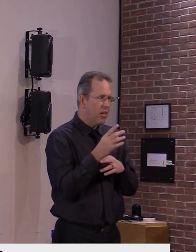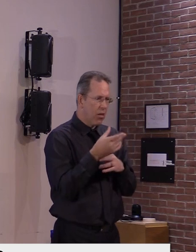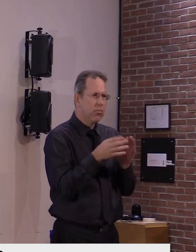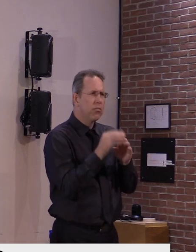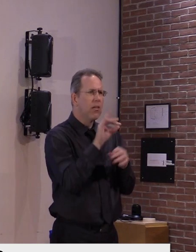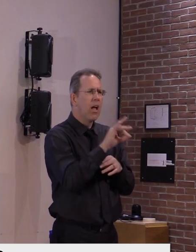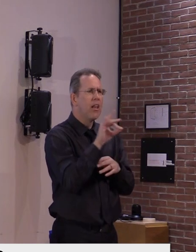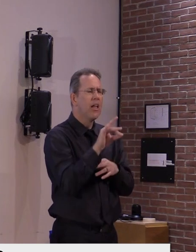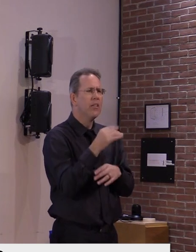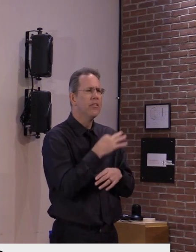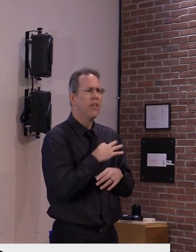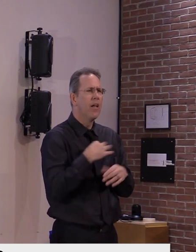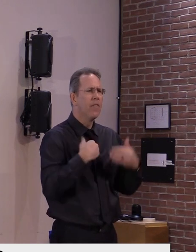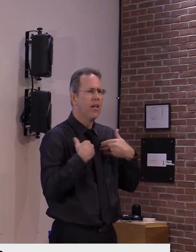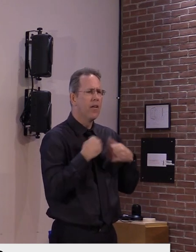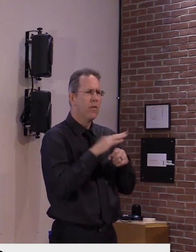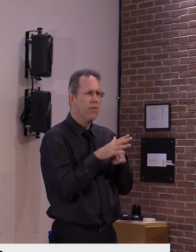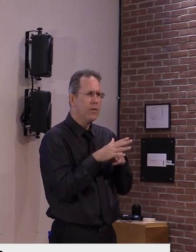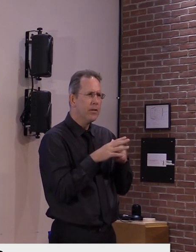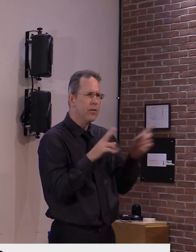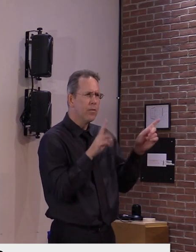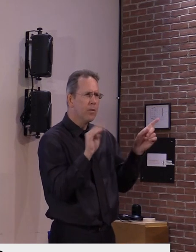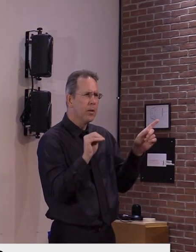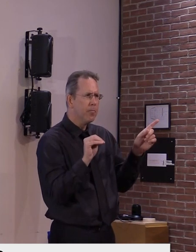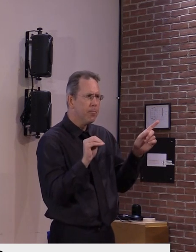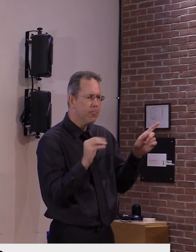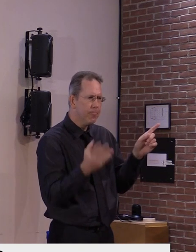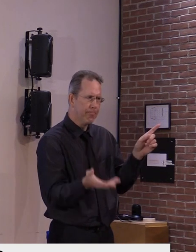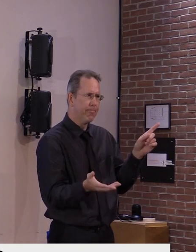Full disclosure, I live with a healthcare worker.